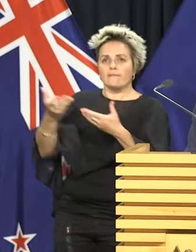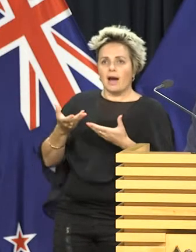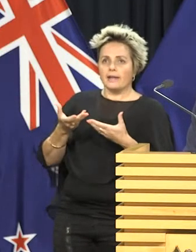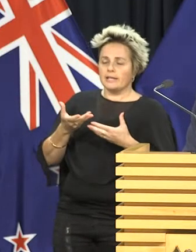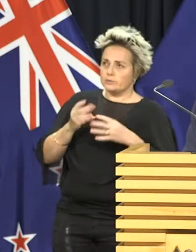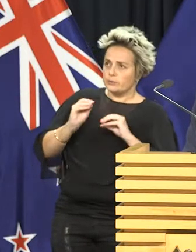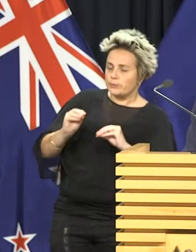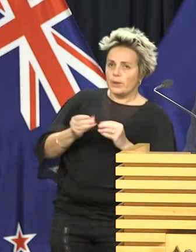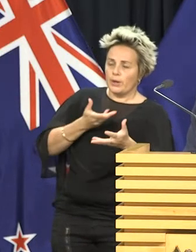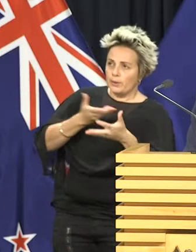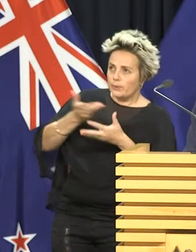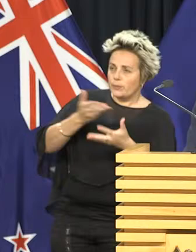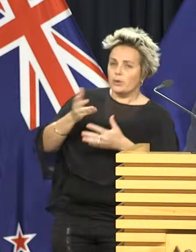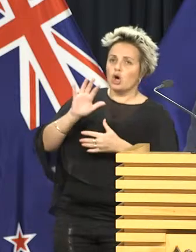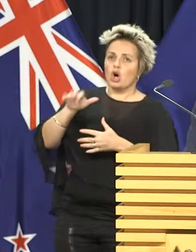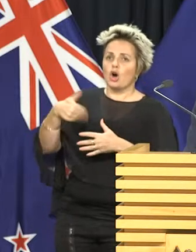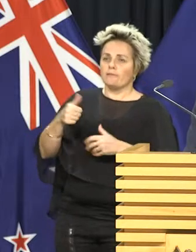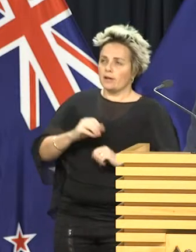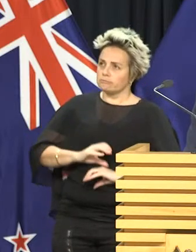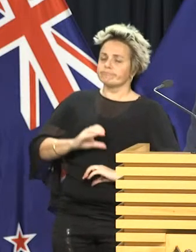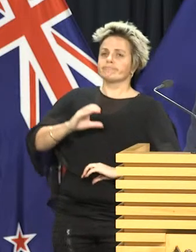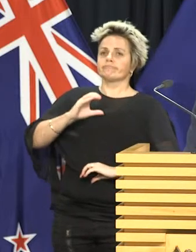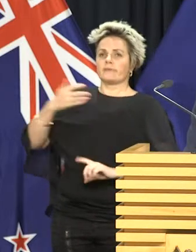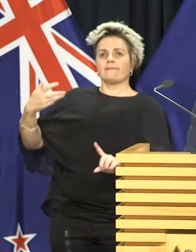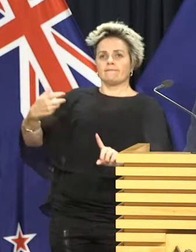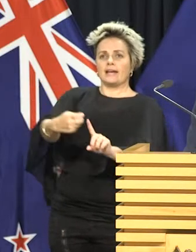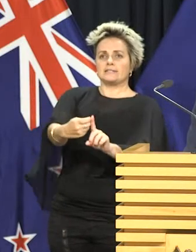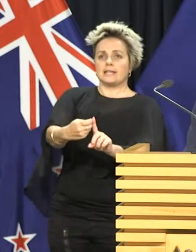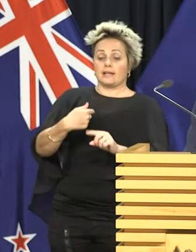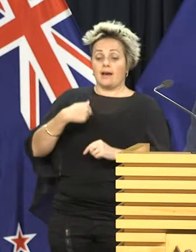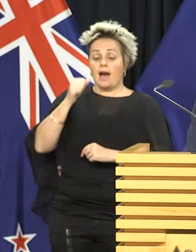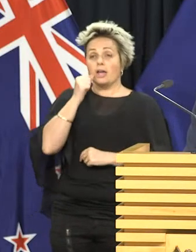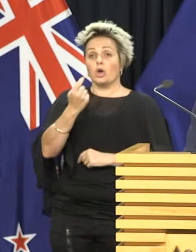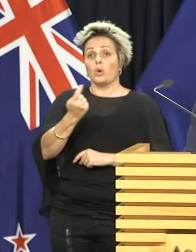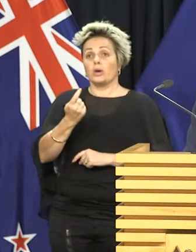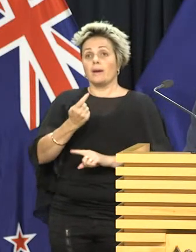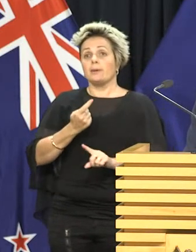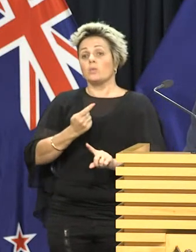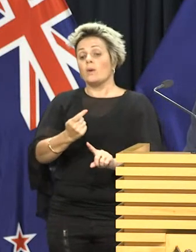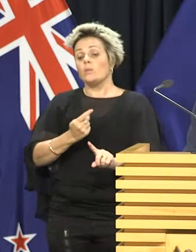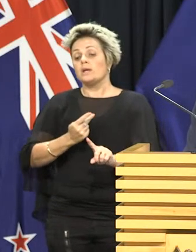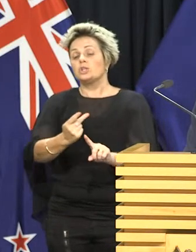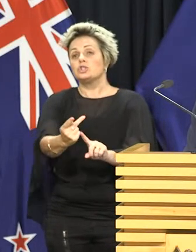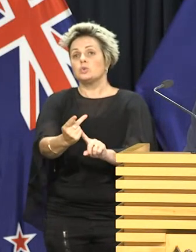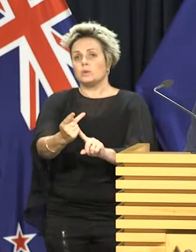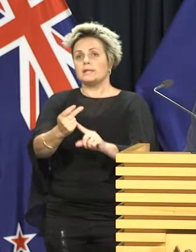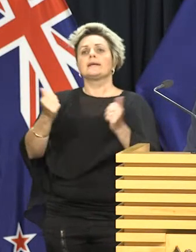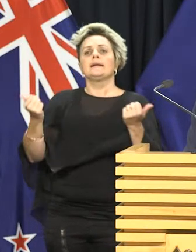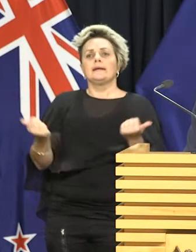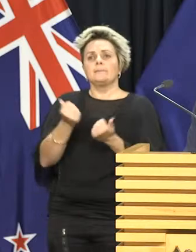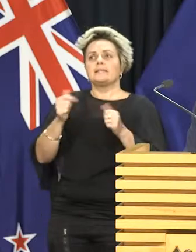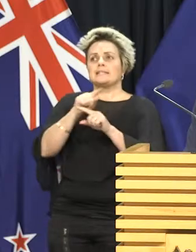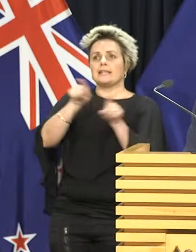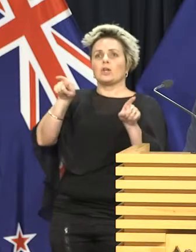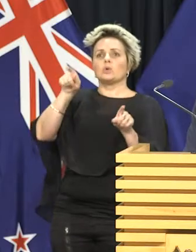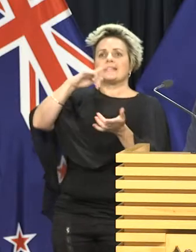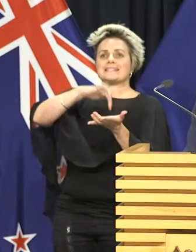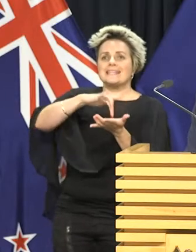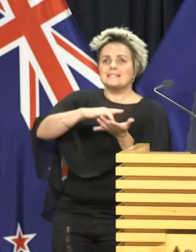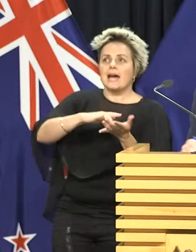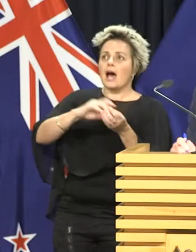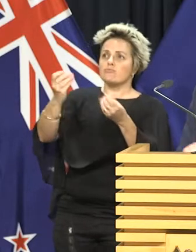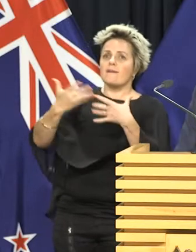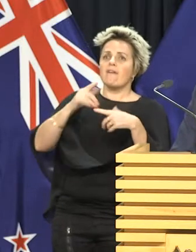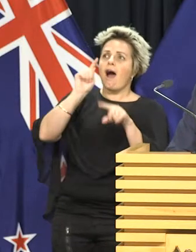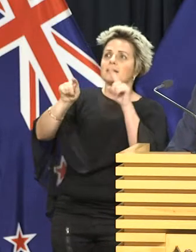confidence to be able to deliver the vaccine. I know that in the coming weeks, quite a large number will be of vaccine centres and